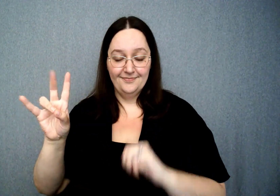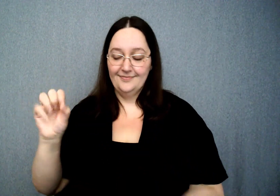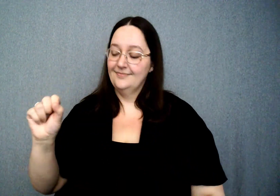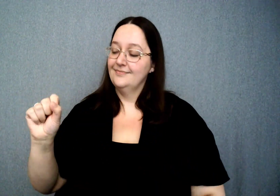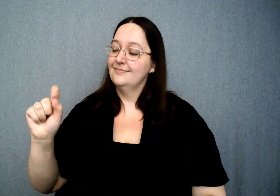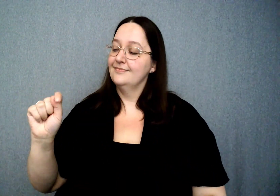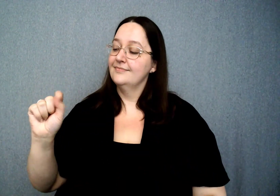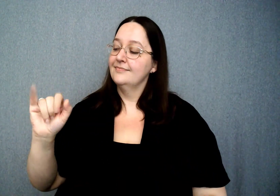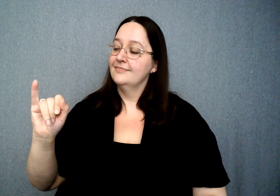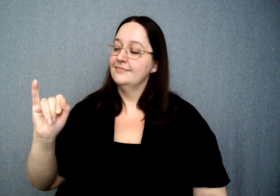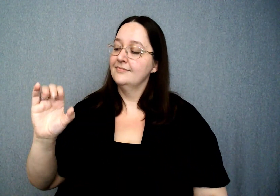57.